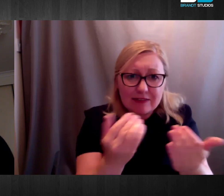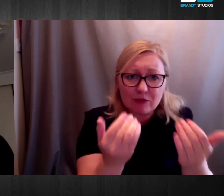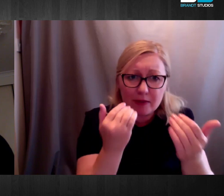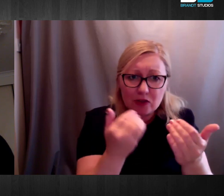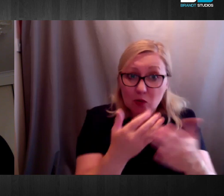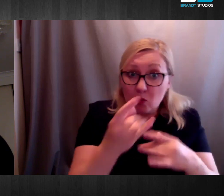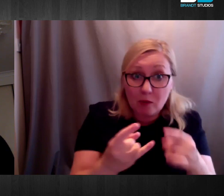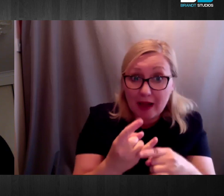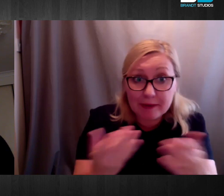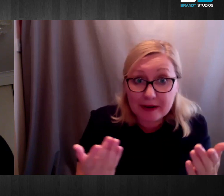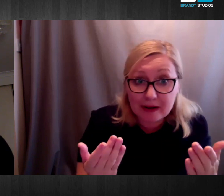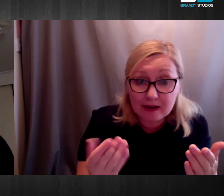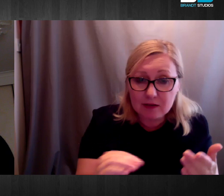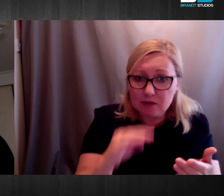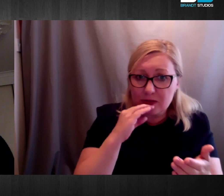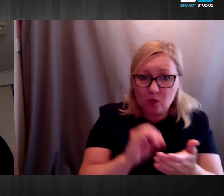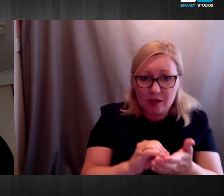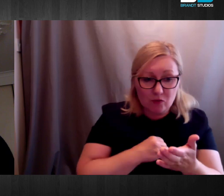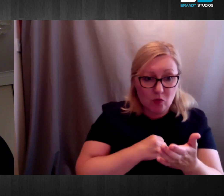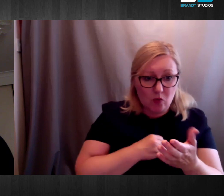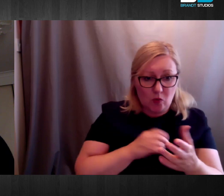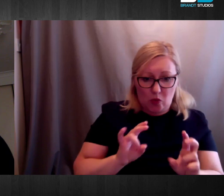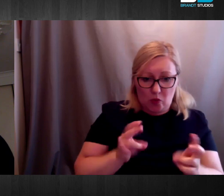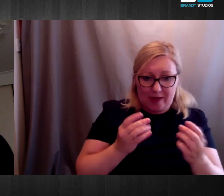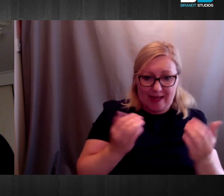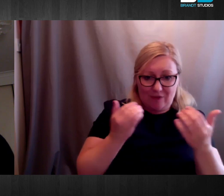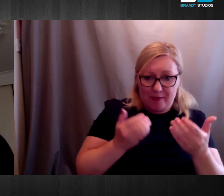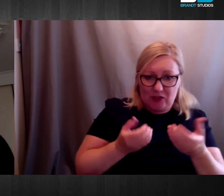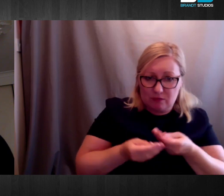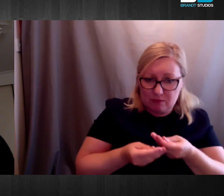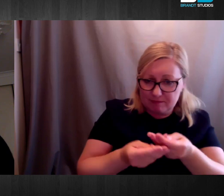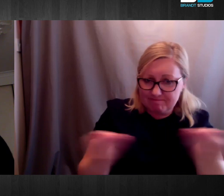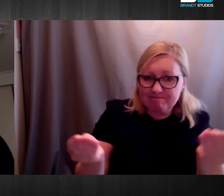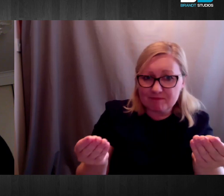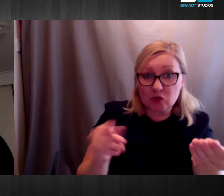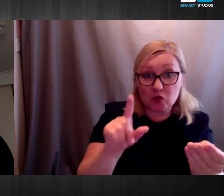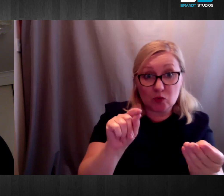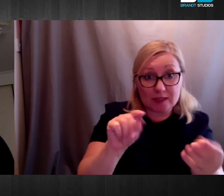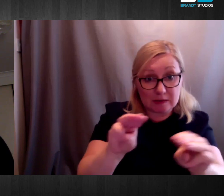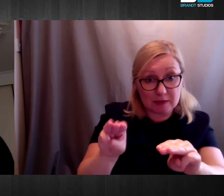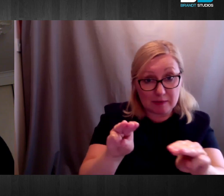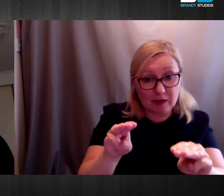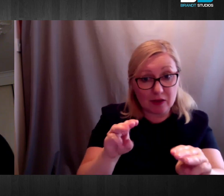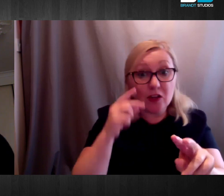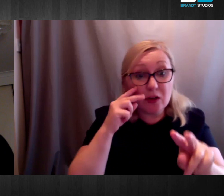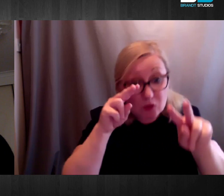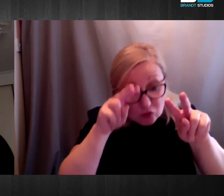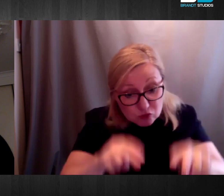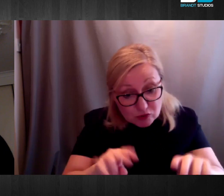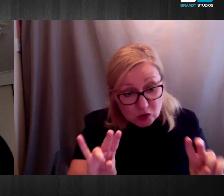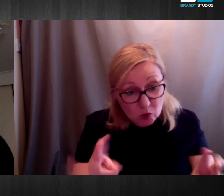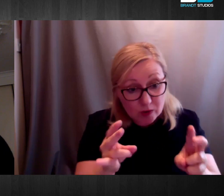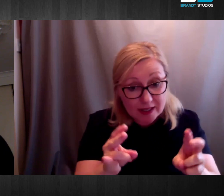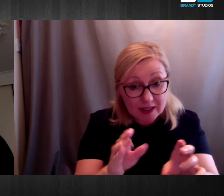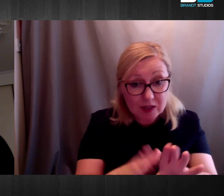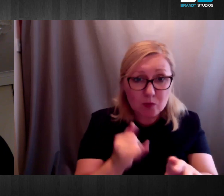day. And it was phenomenal. 11 people, commented overnight and provided